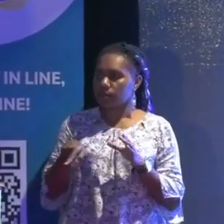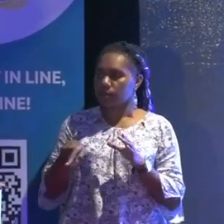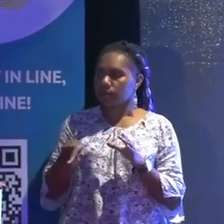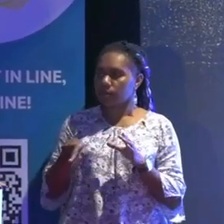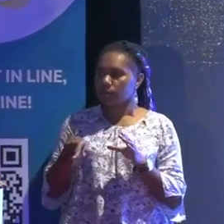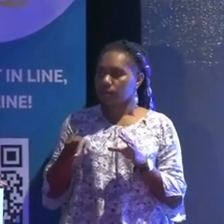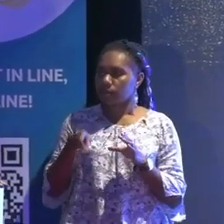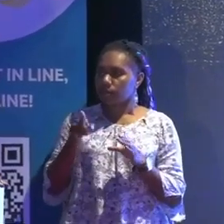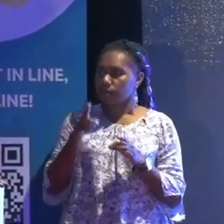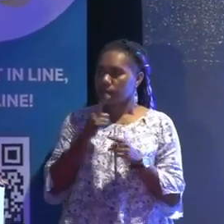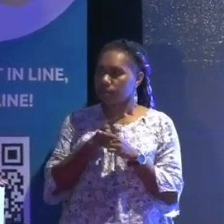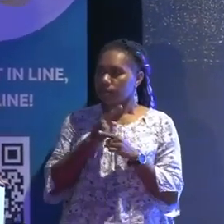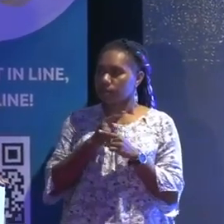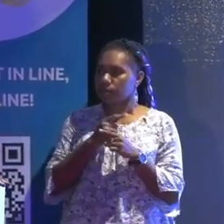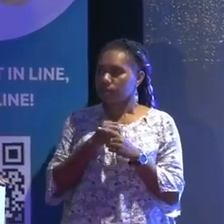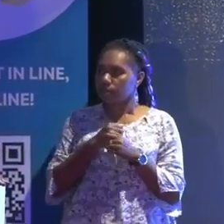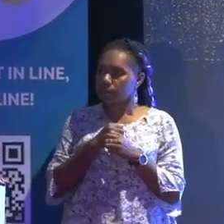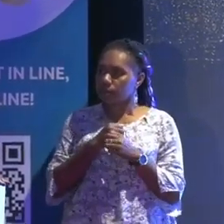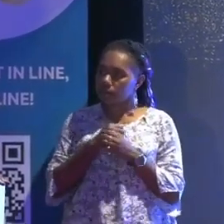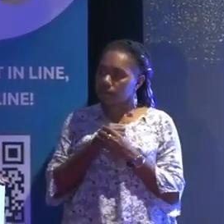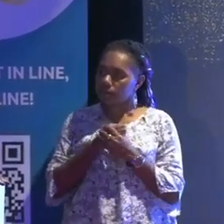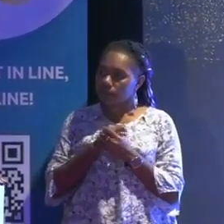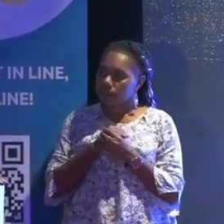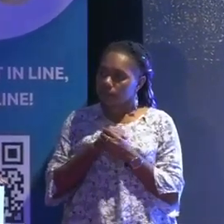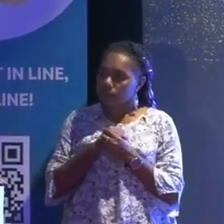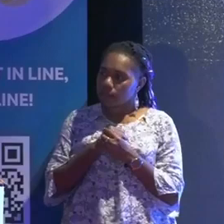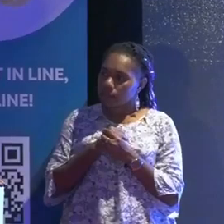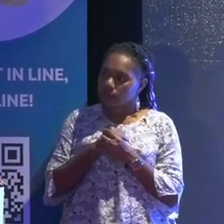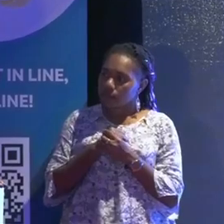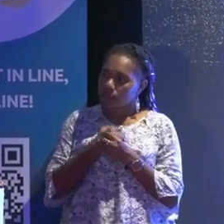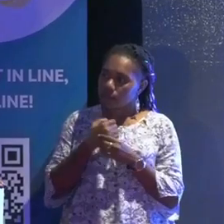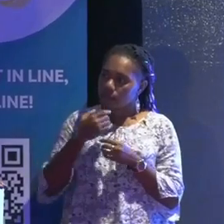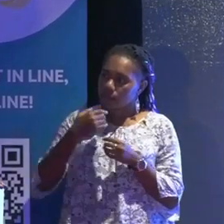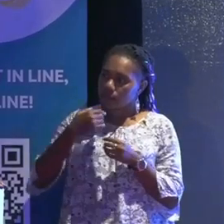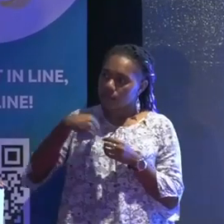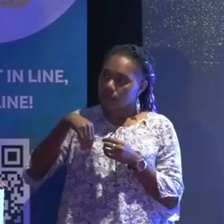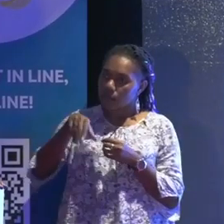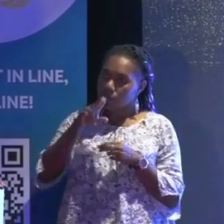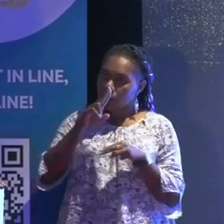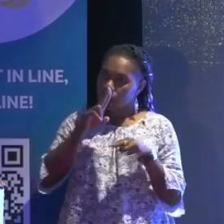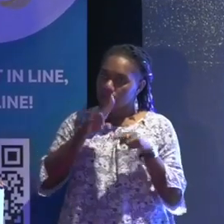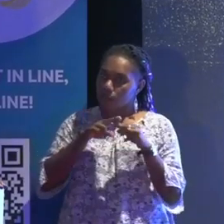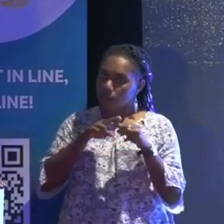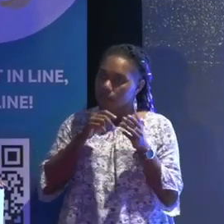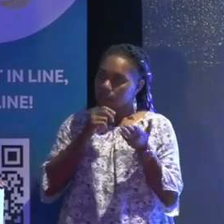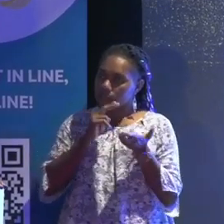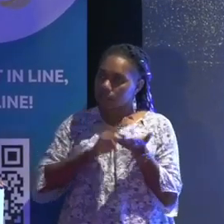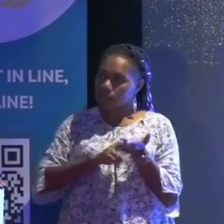employer contribution. Every fortnight, when your number one super